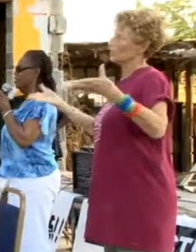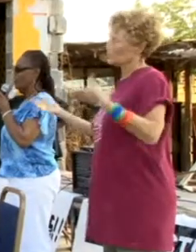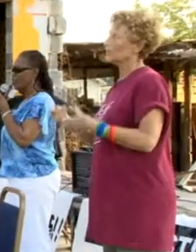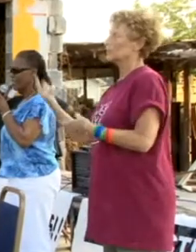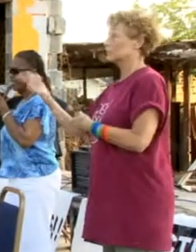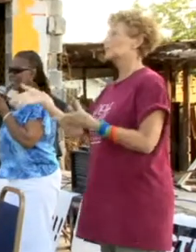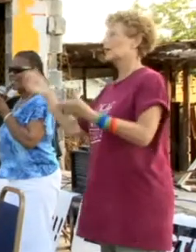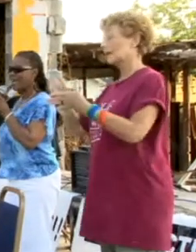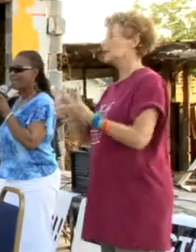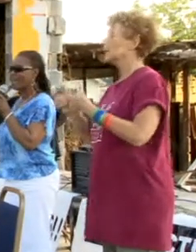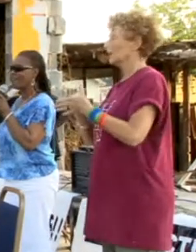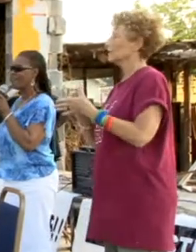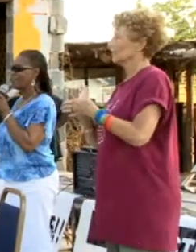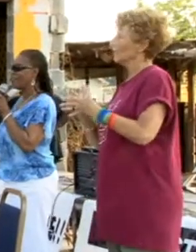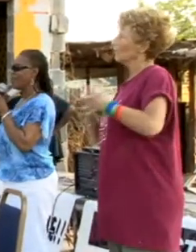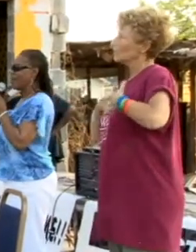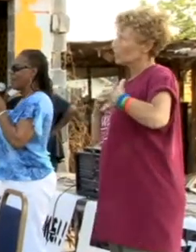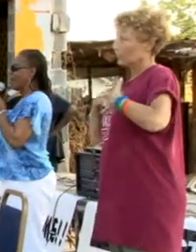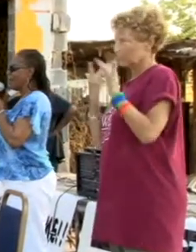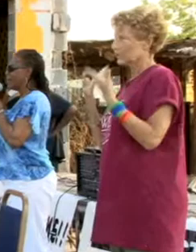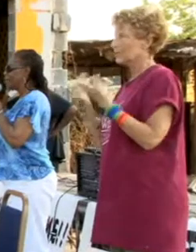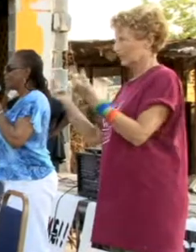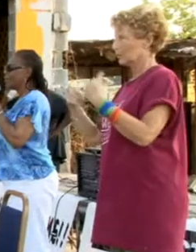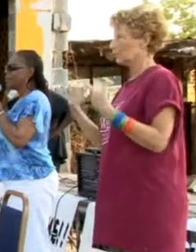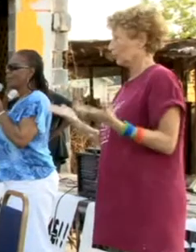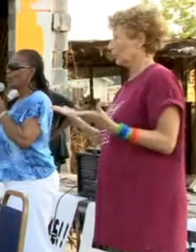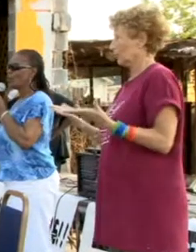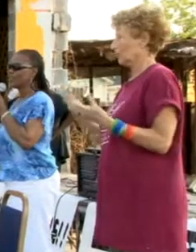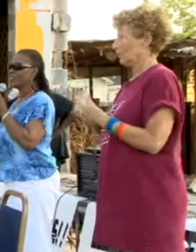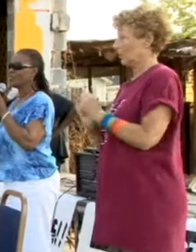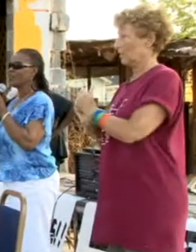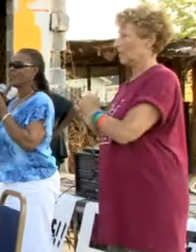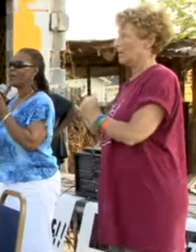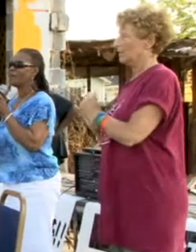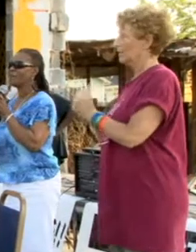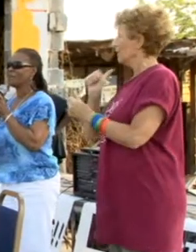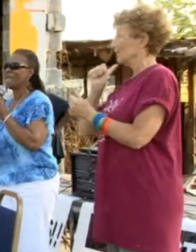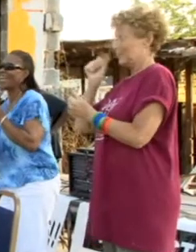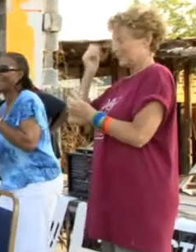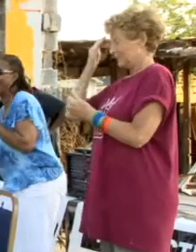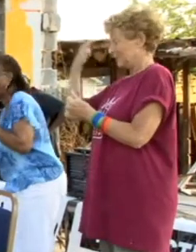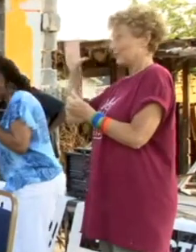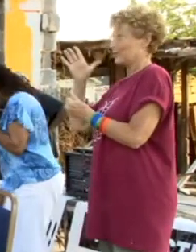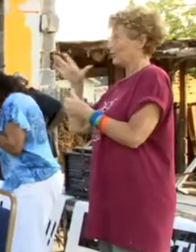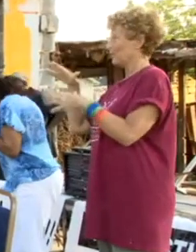of you here to New Orleans. Glad to have you here, and don't know what took you so long.